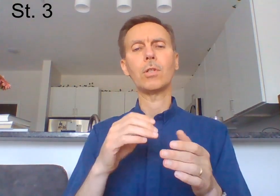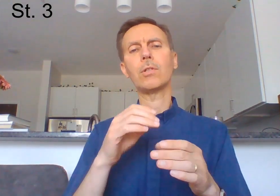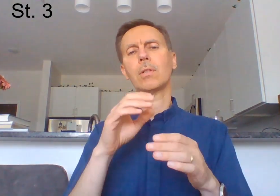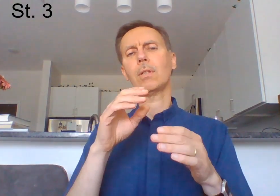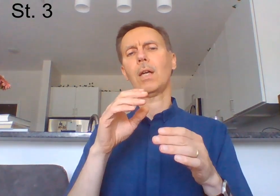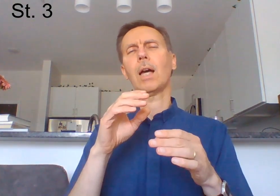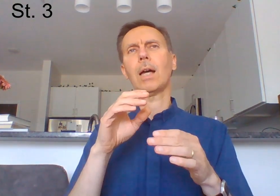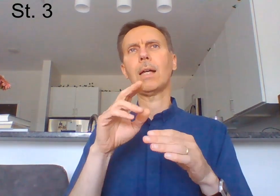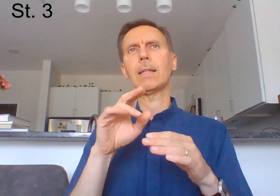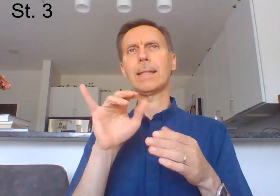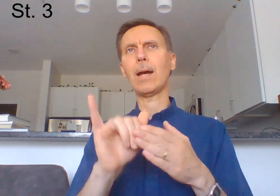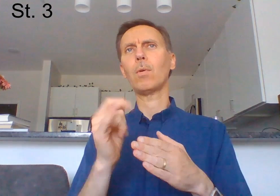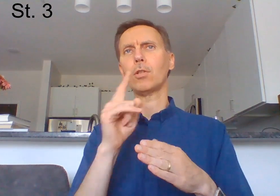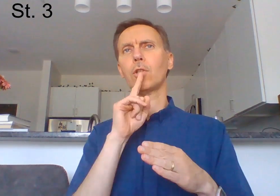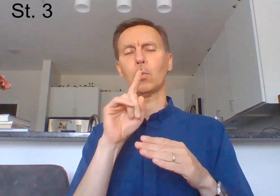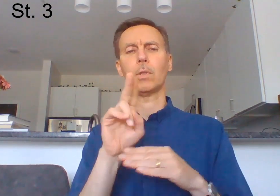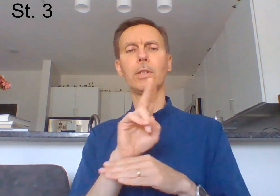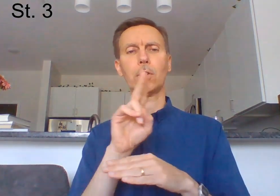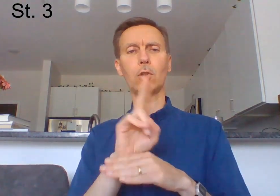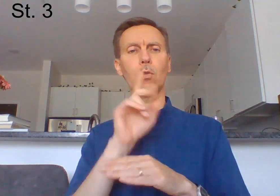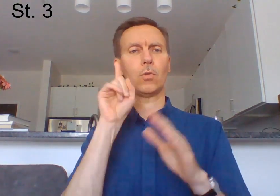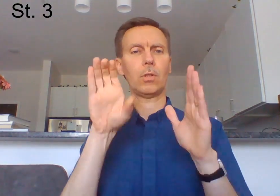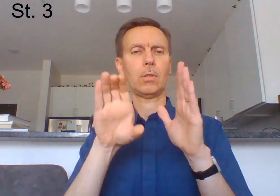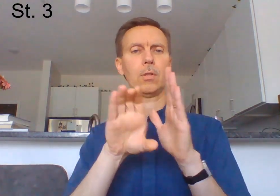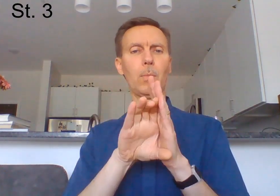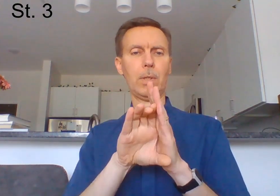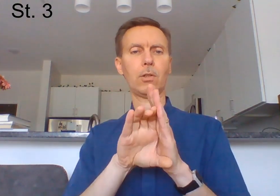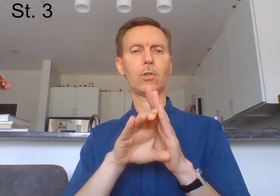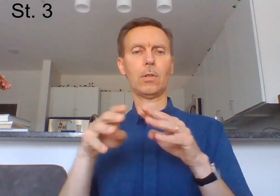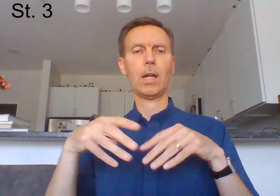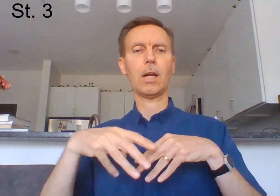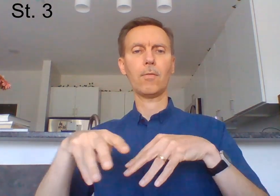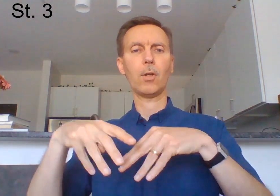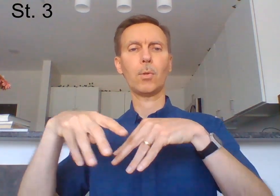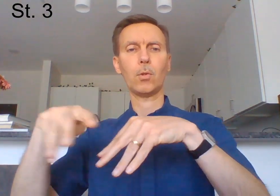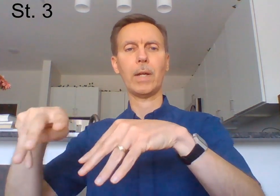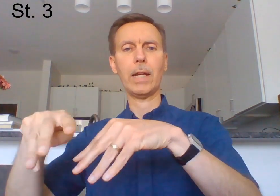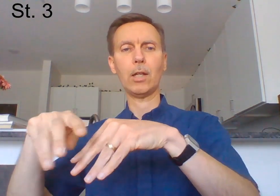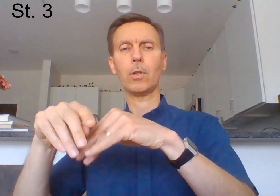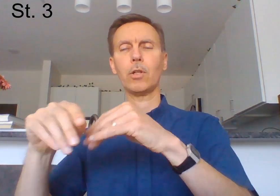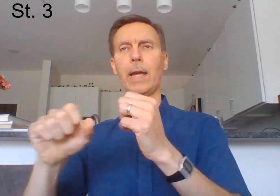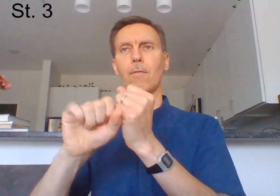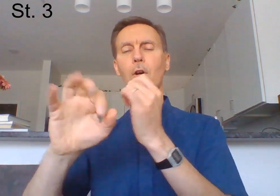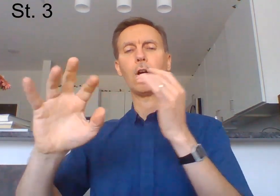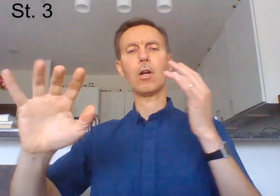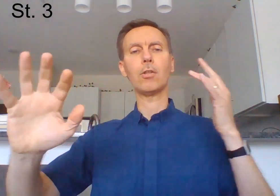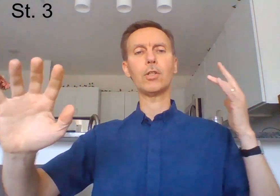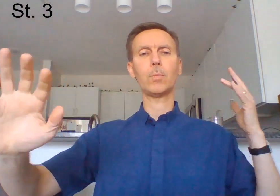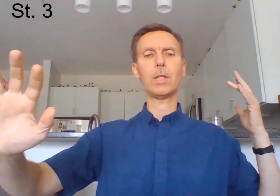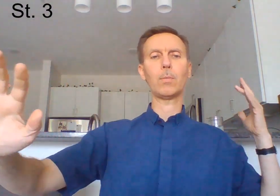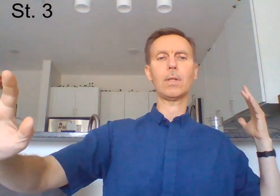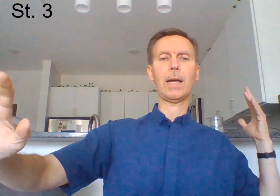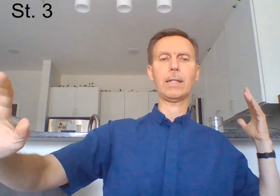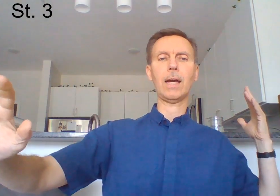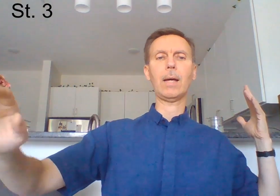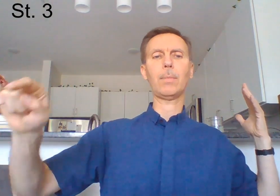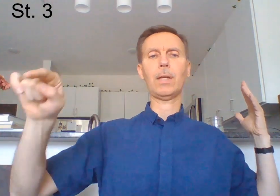just that one, you could really use the picture of a parade where you have all these people lined up,